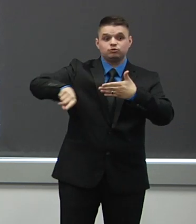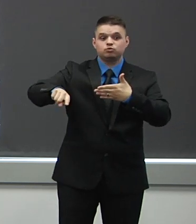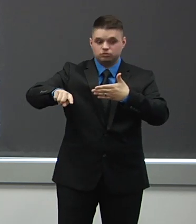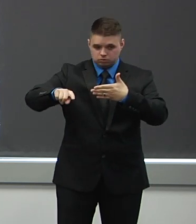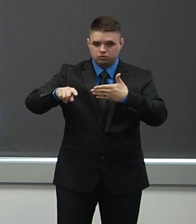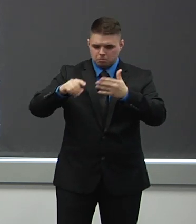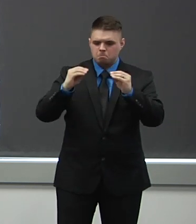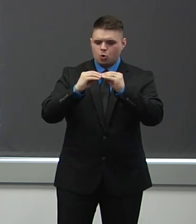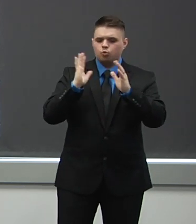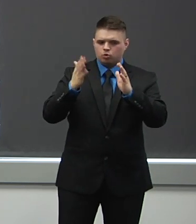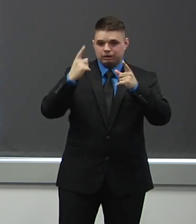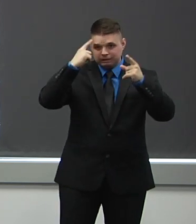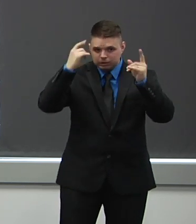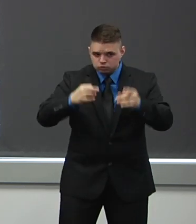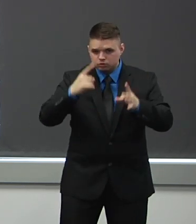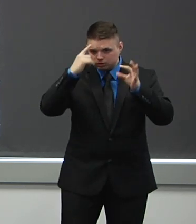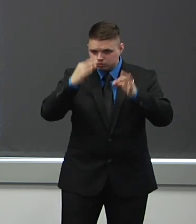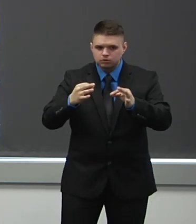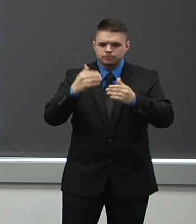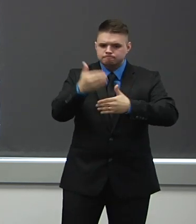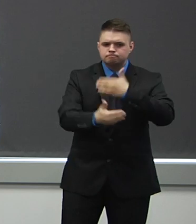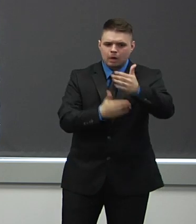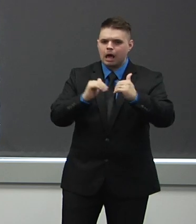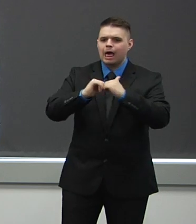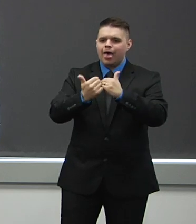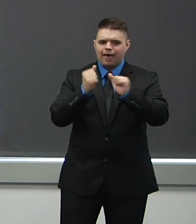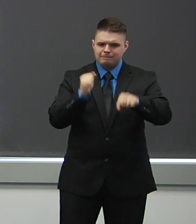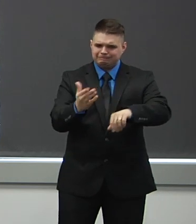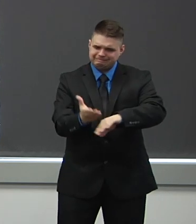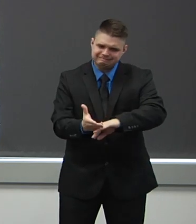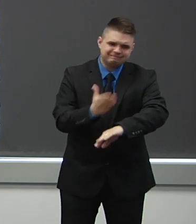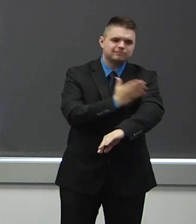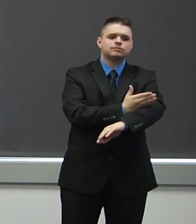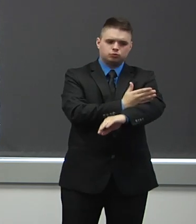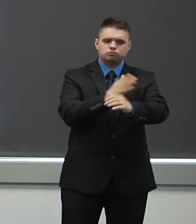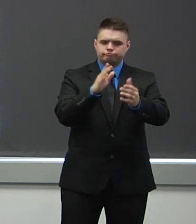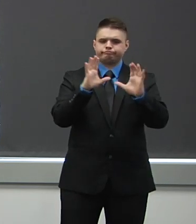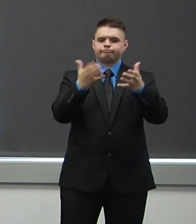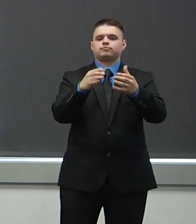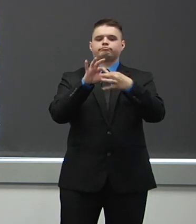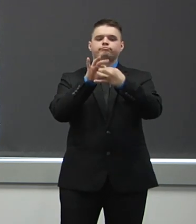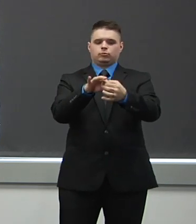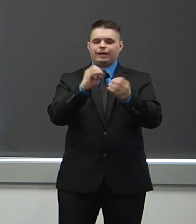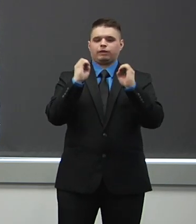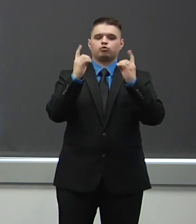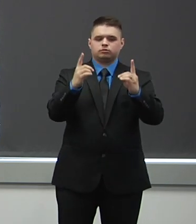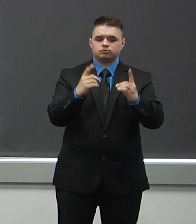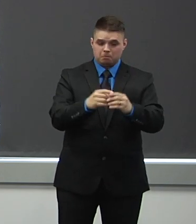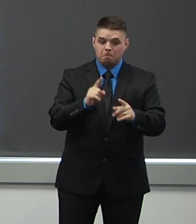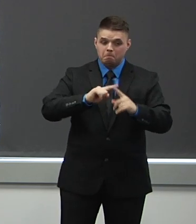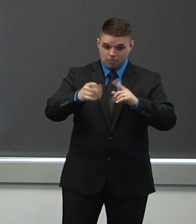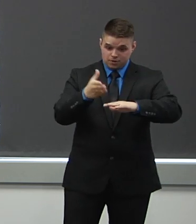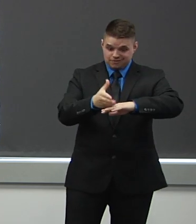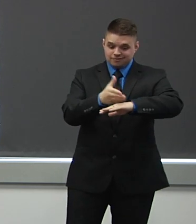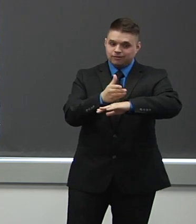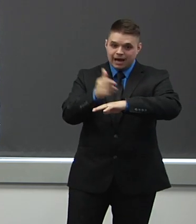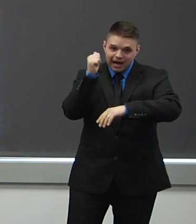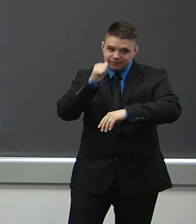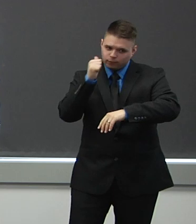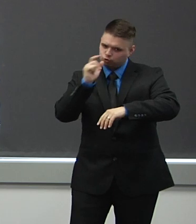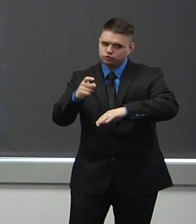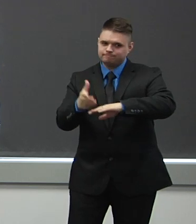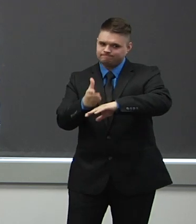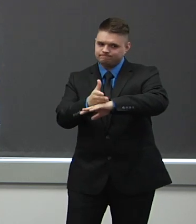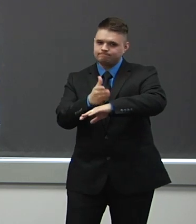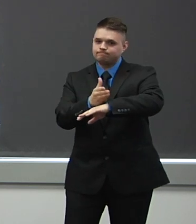we're going to see that improve day after day after day as our educators get a handle on this new way of doing business. So the next